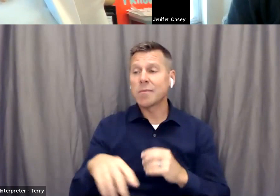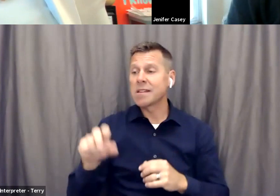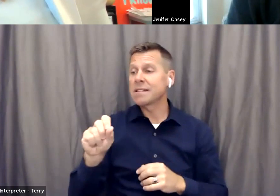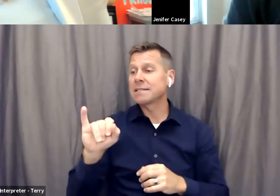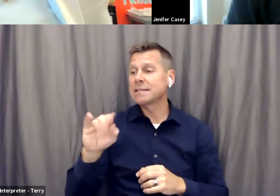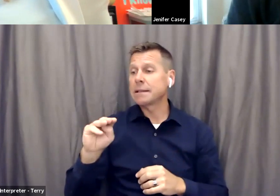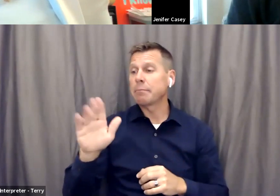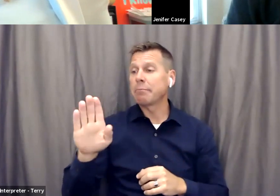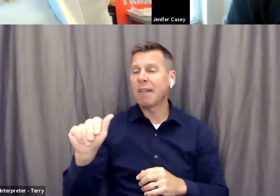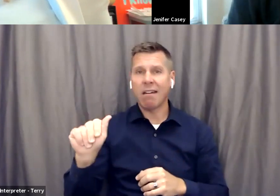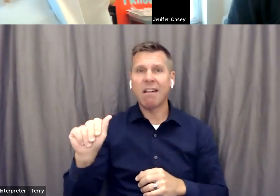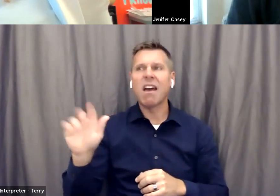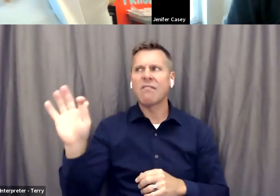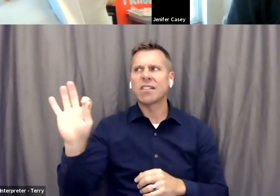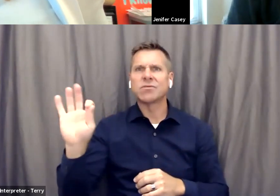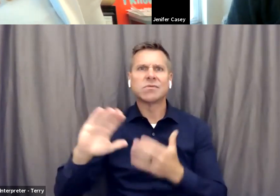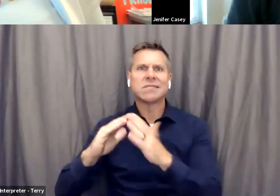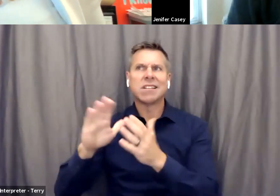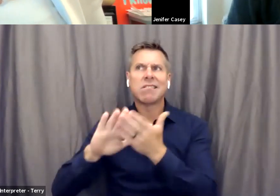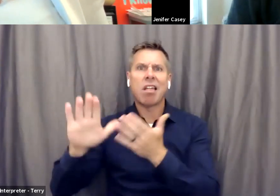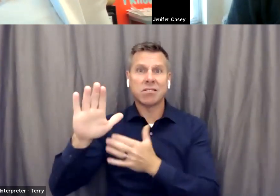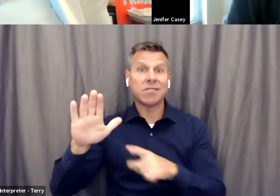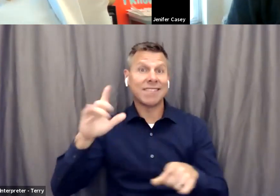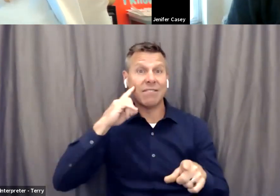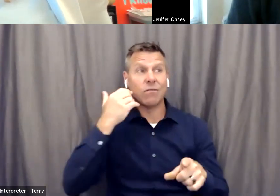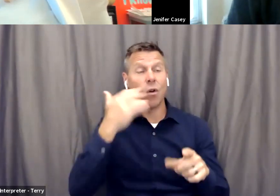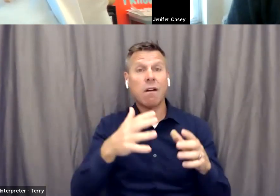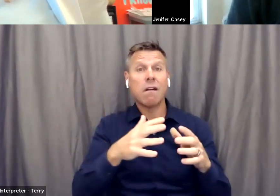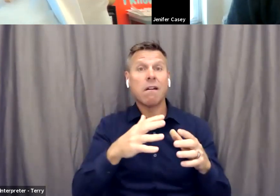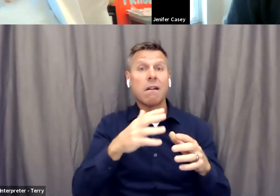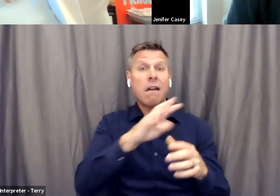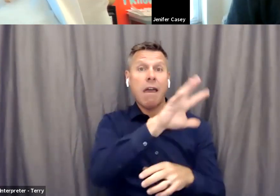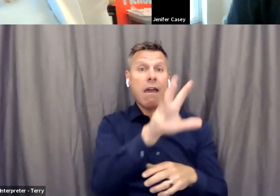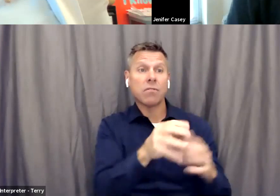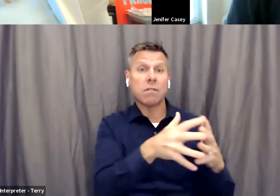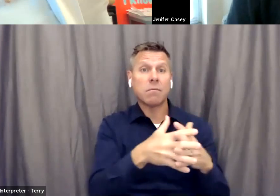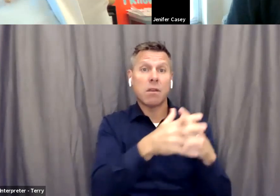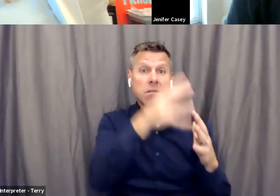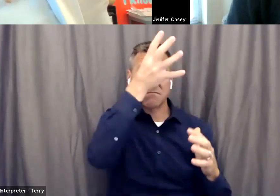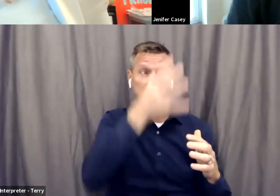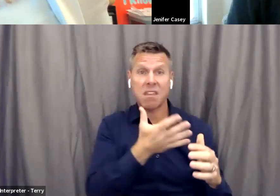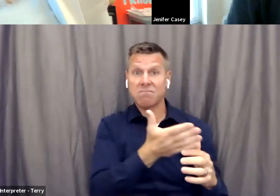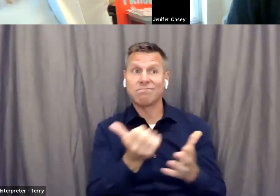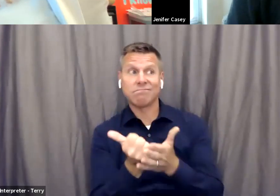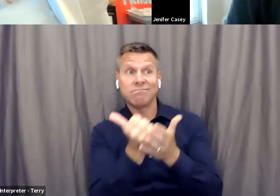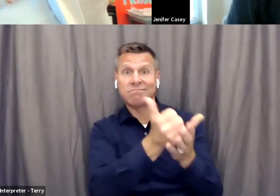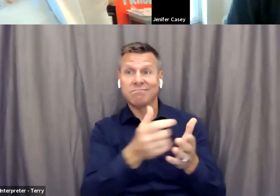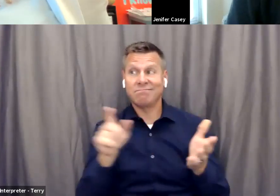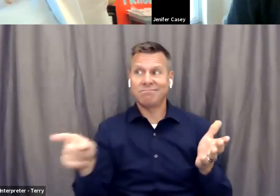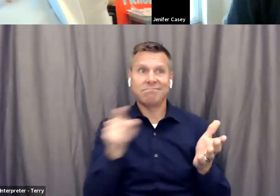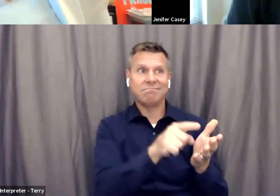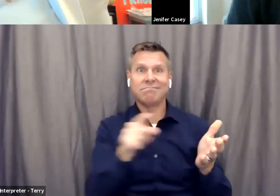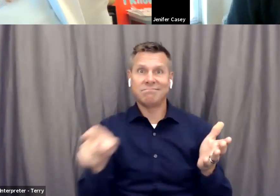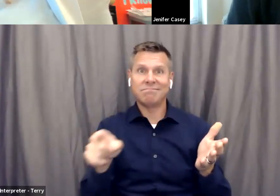program for African American men. And they are able to access